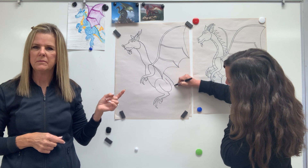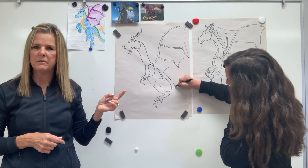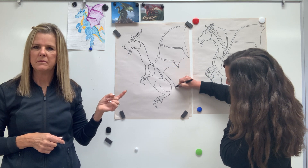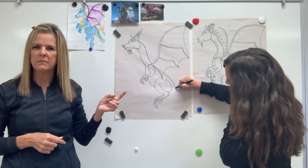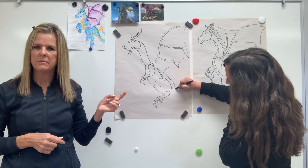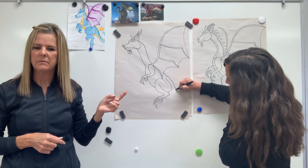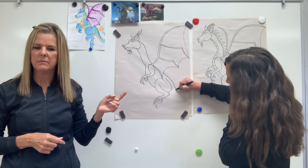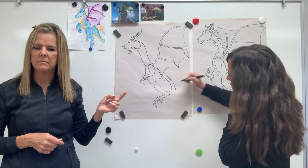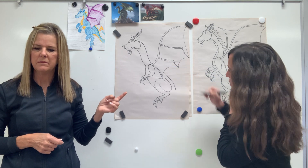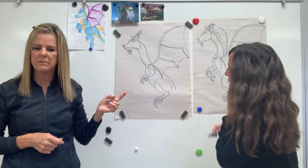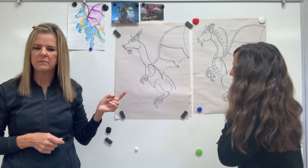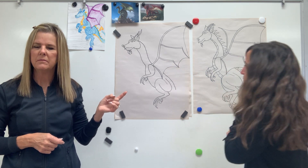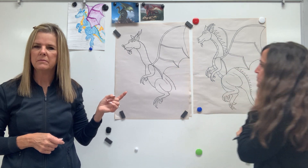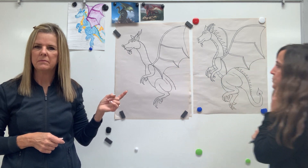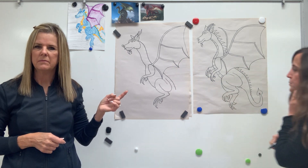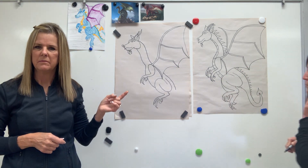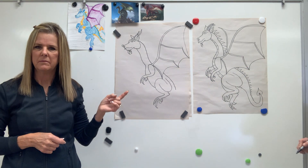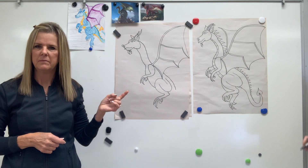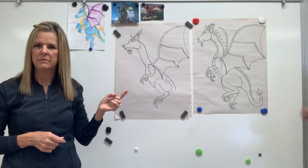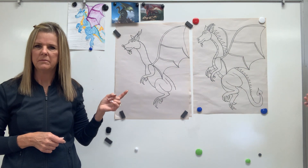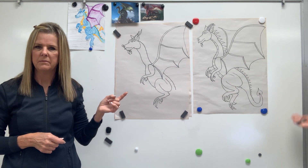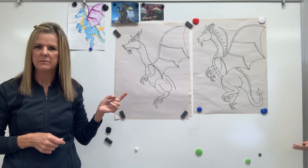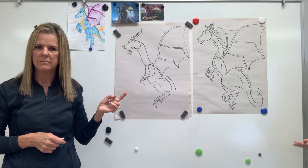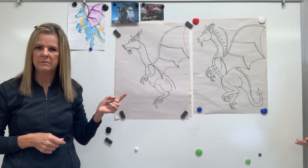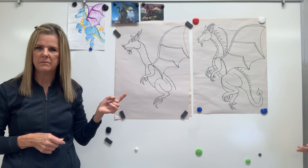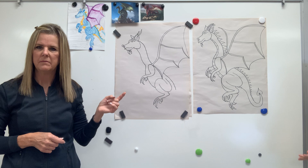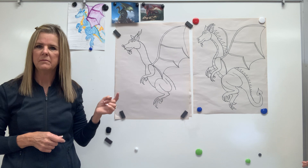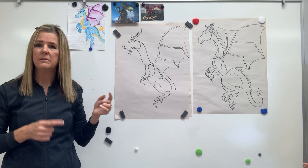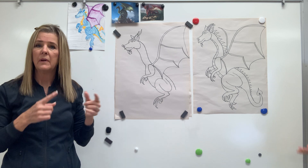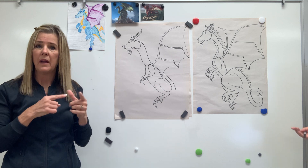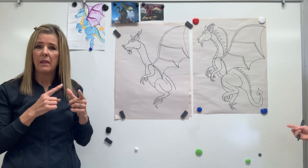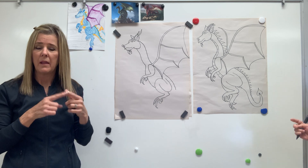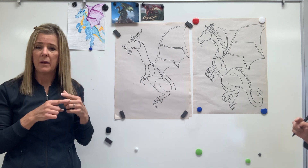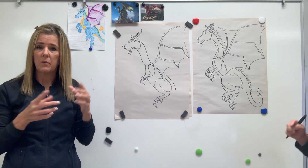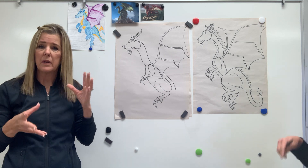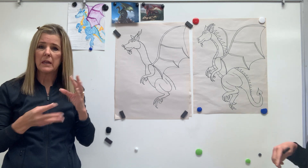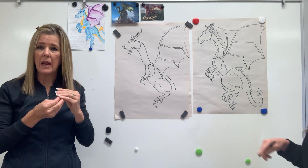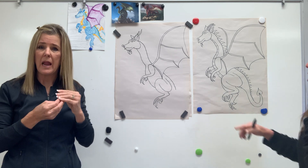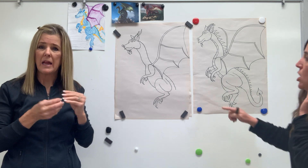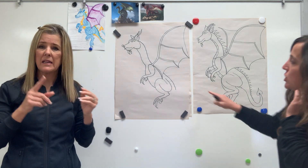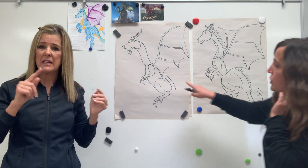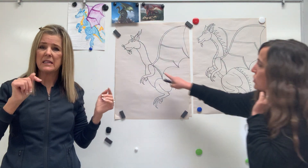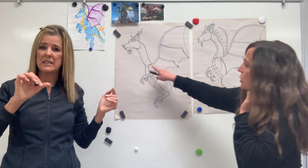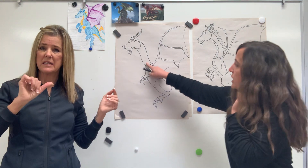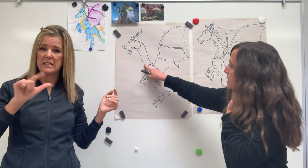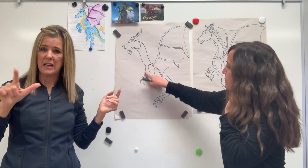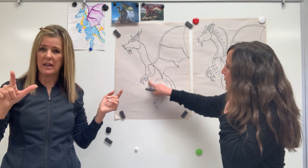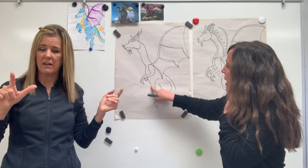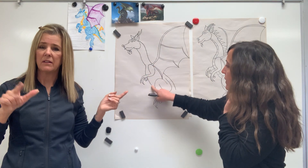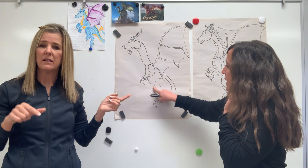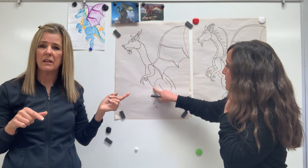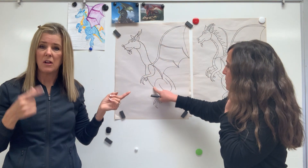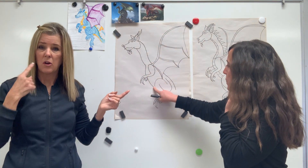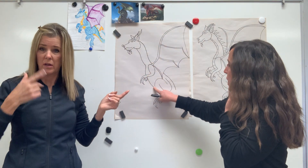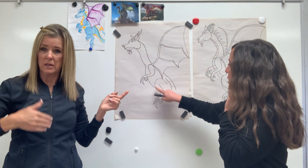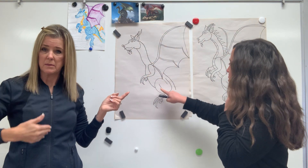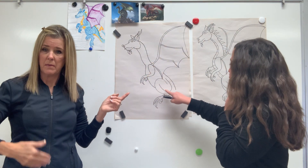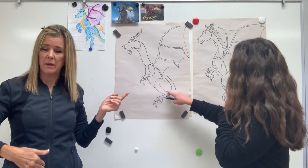follow, kind of start to curve a little bit. And then we can add his tail. So look at his